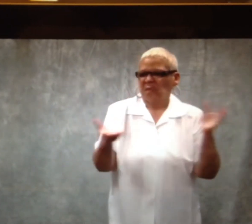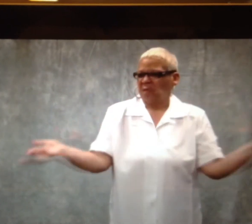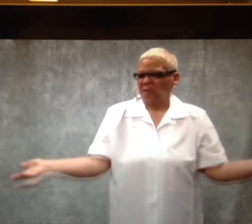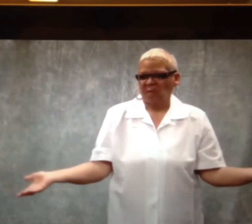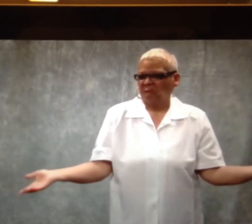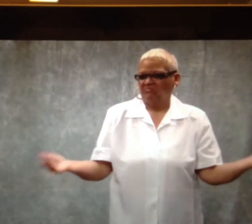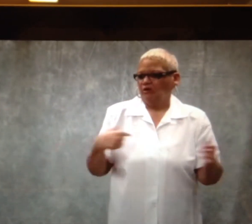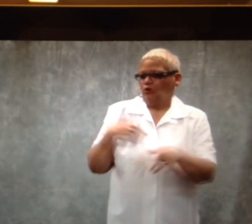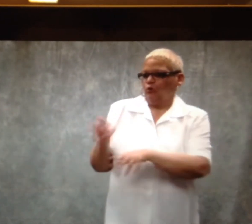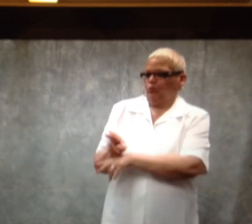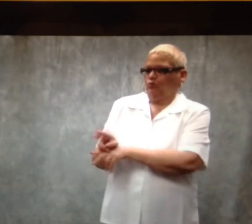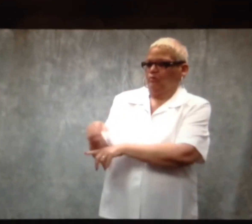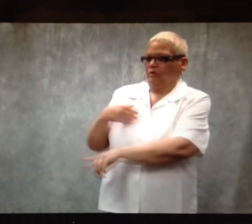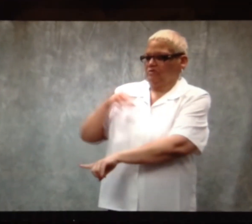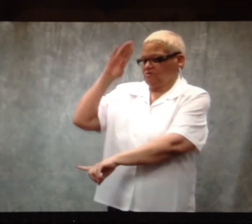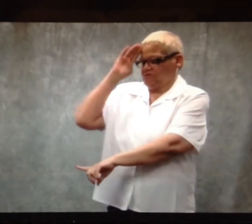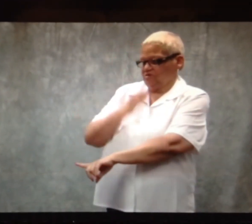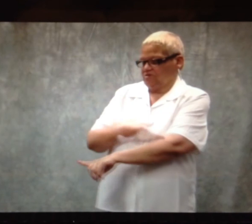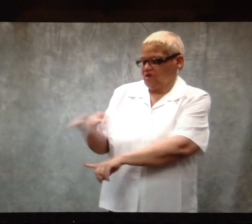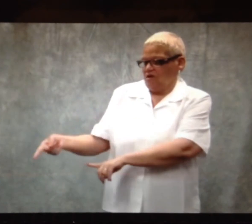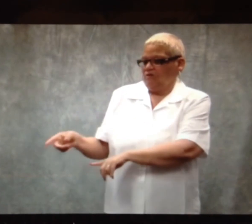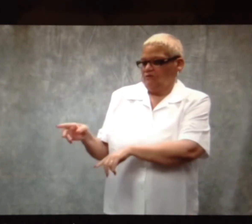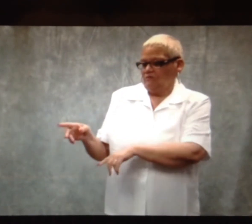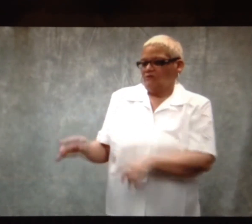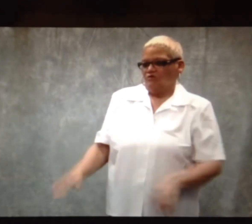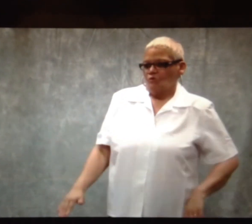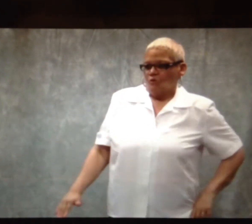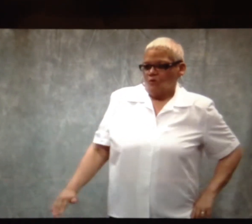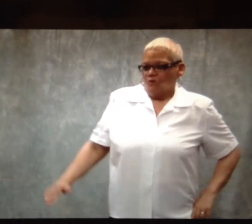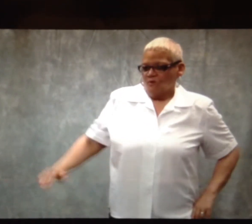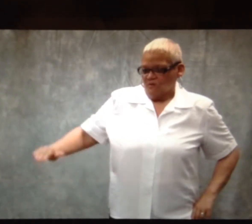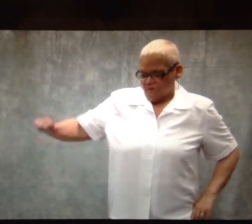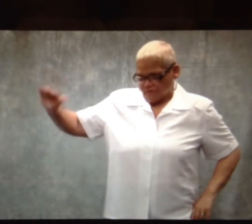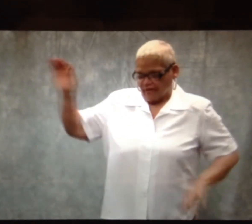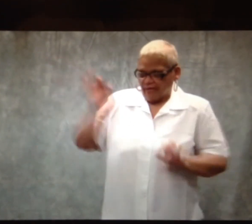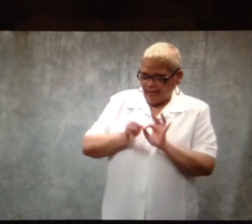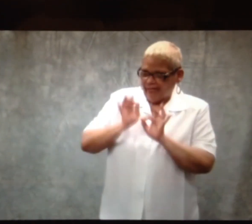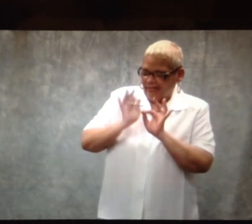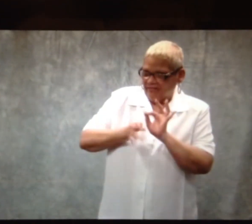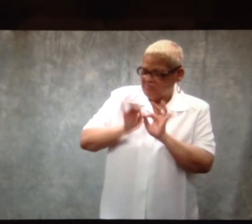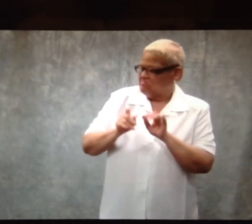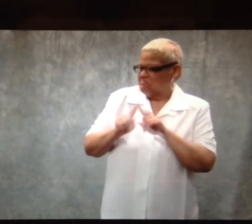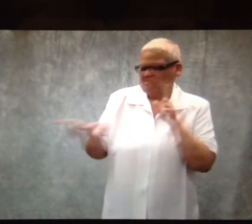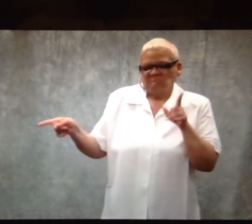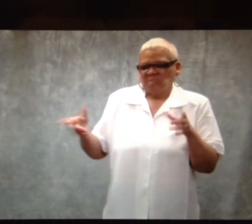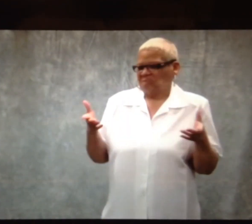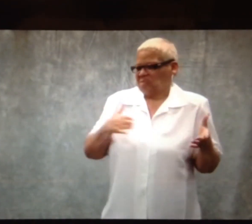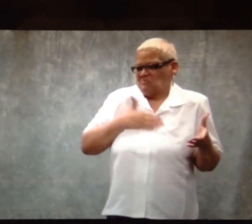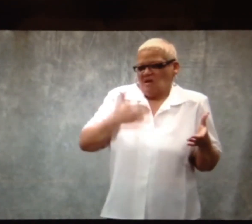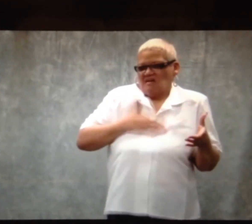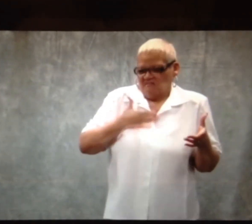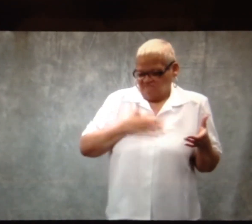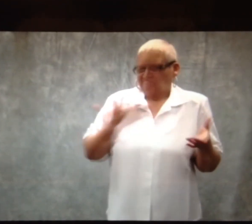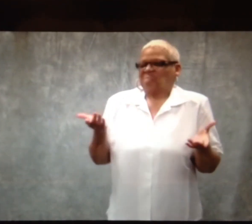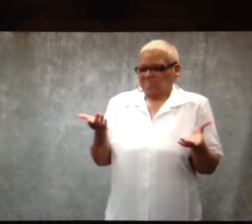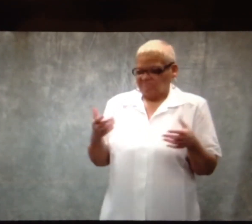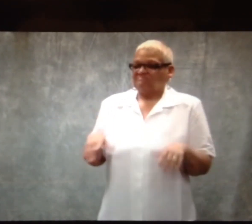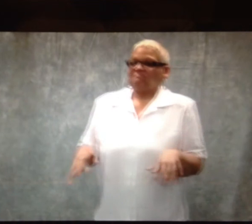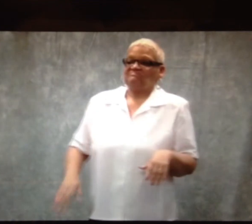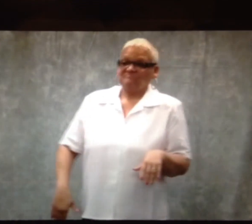Interpreters weren't plentiful. I didn't always have access to an interpreter, so my son, throughout his childhood, would interpret for me. But it